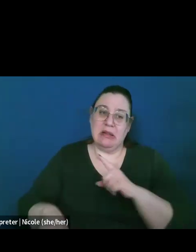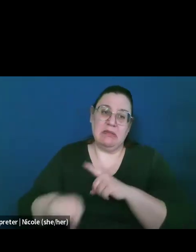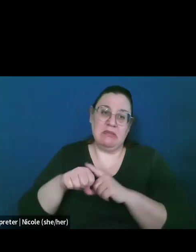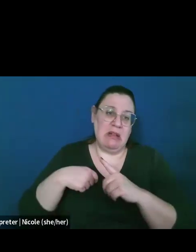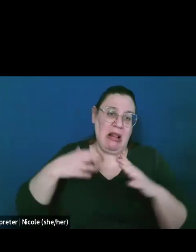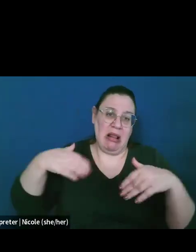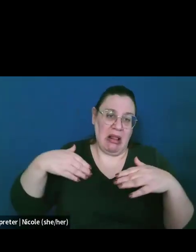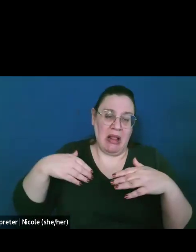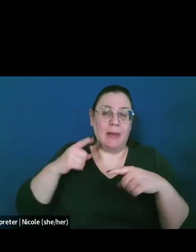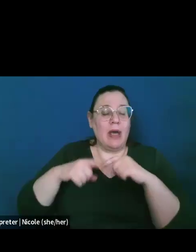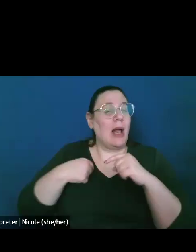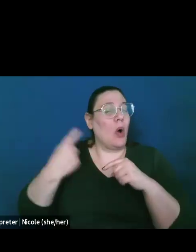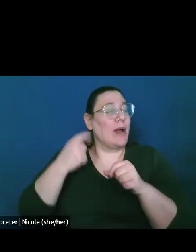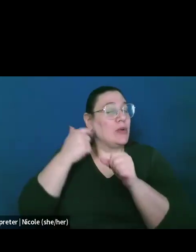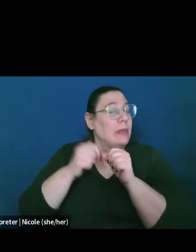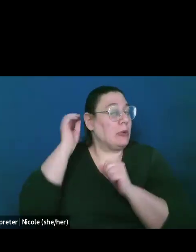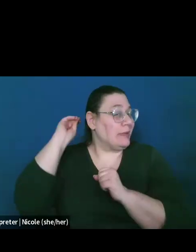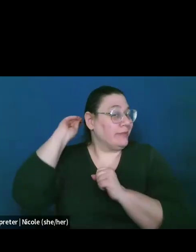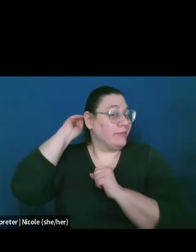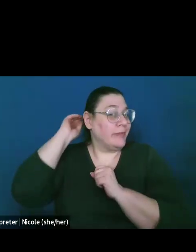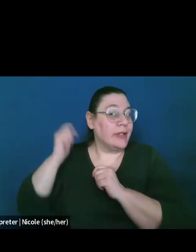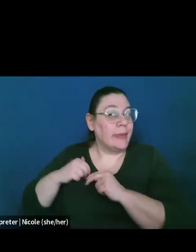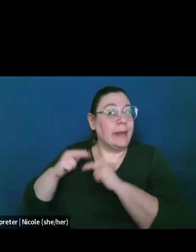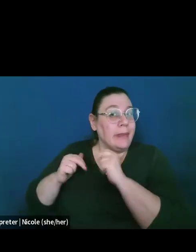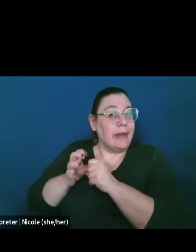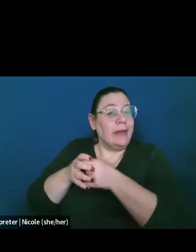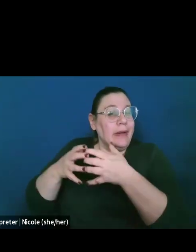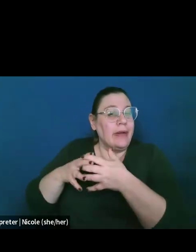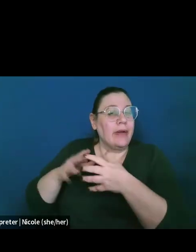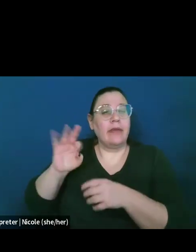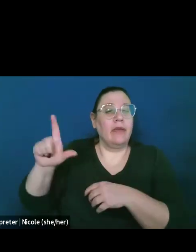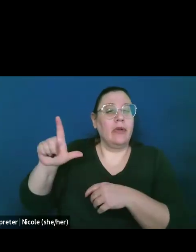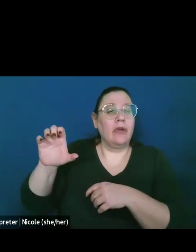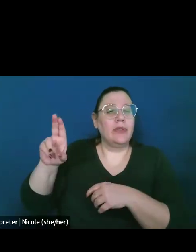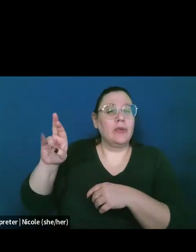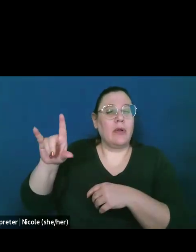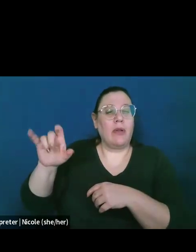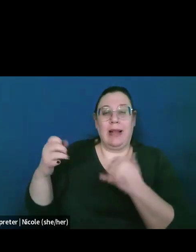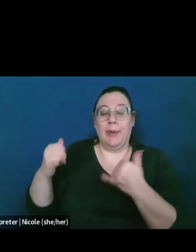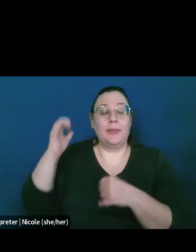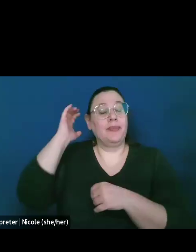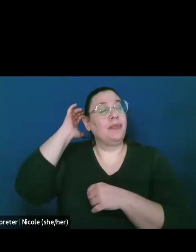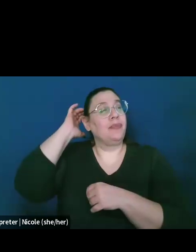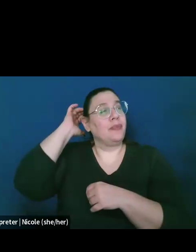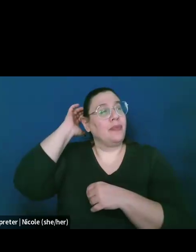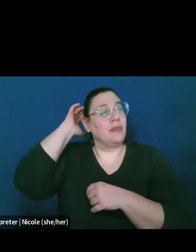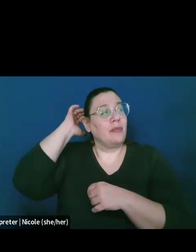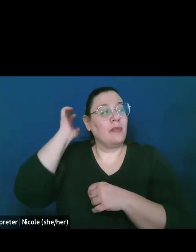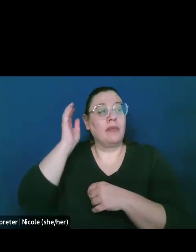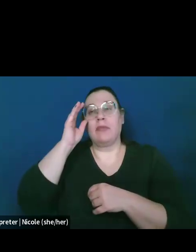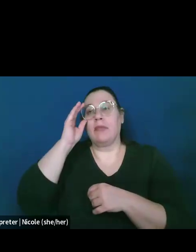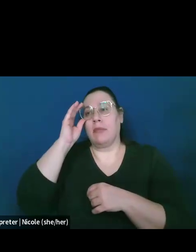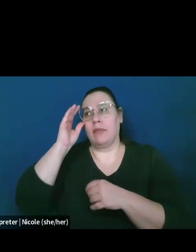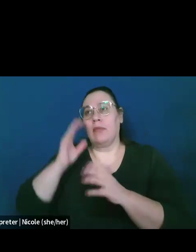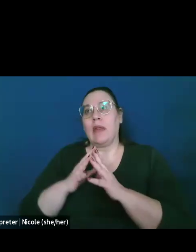been kind of in the back of my mind as we're building full circle right now. And the biggest thing is, everyone I think